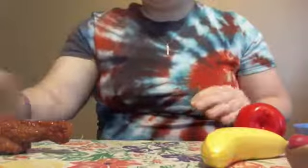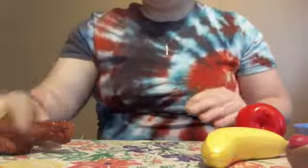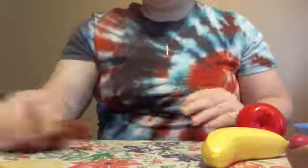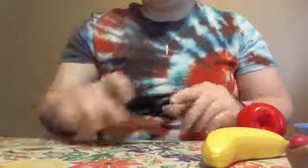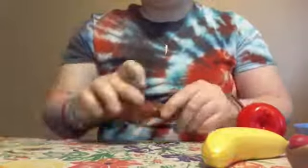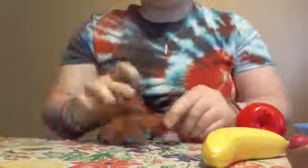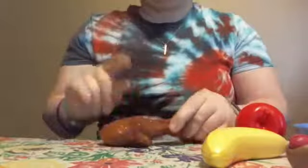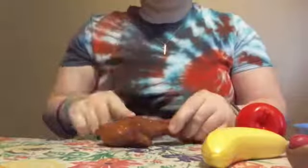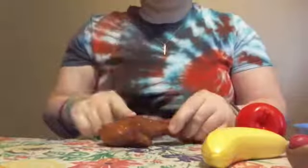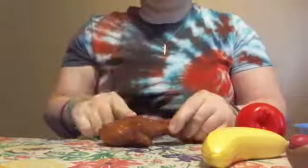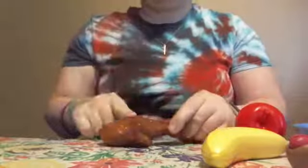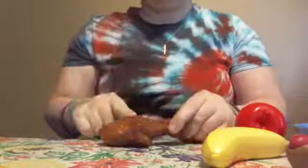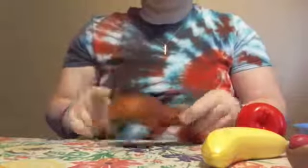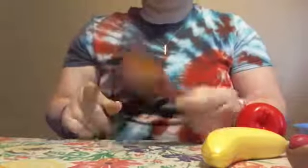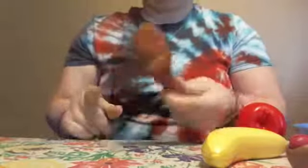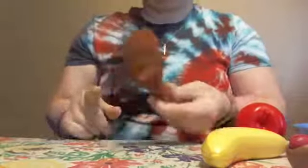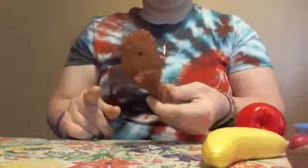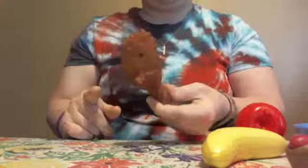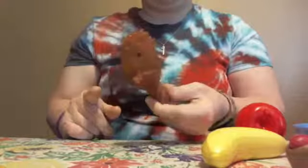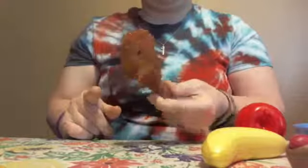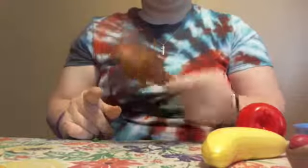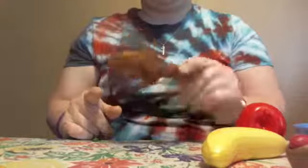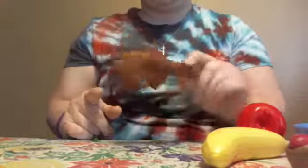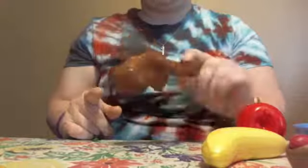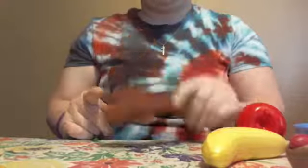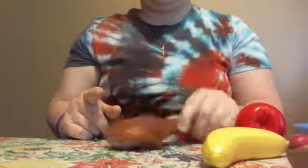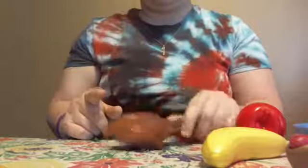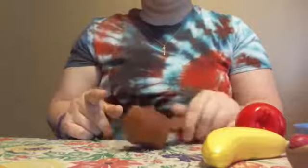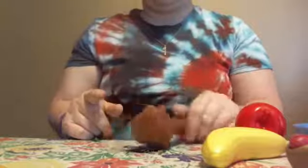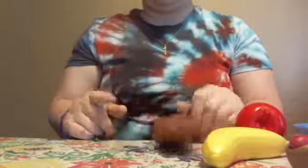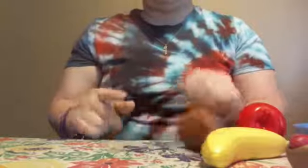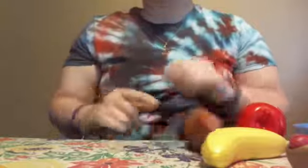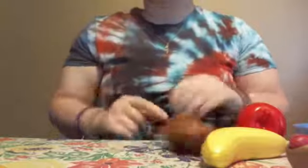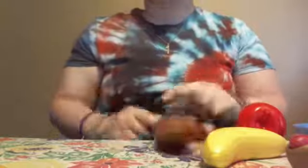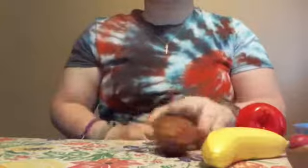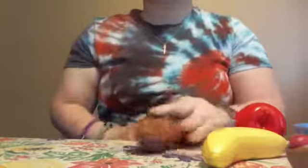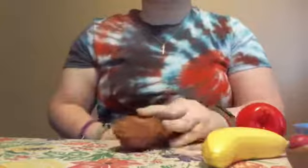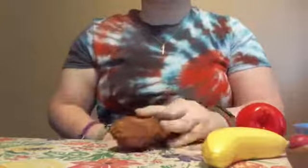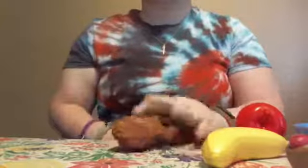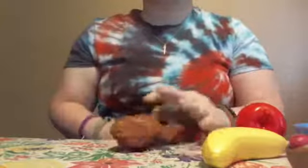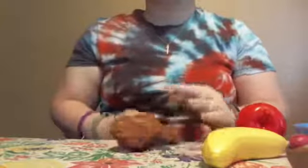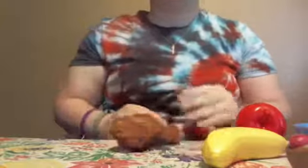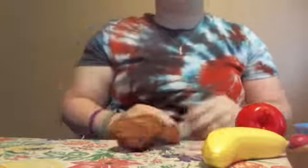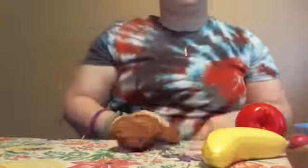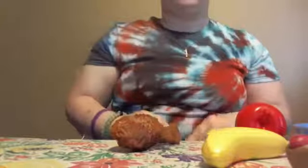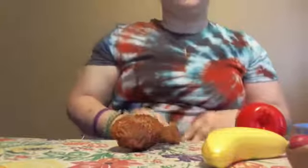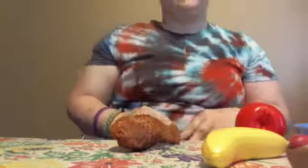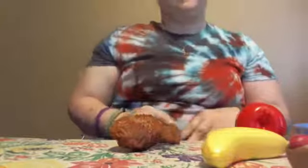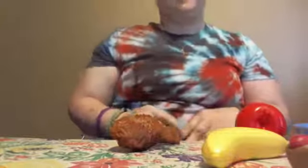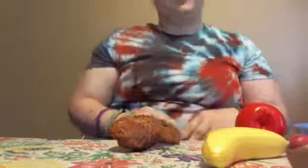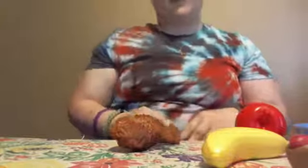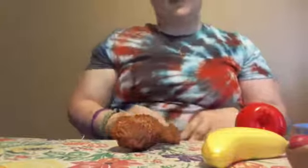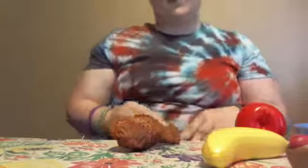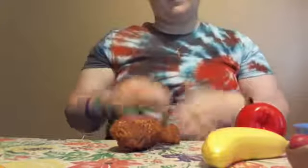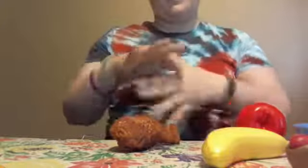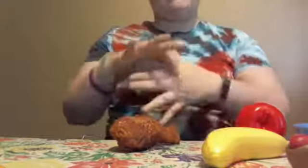And then we have a nice little chicken leg. It's going to represent our